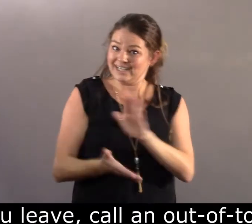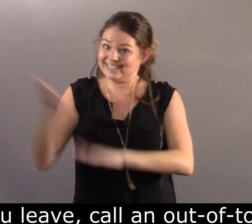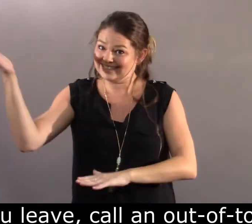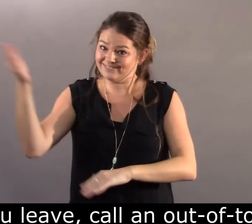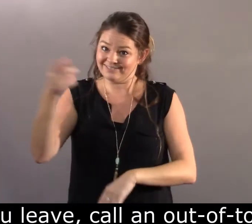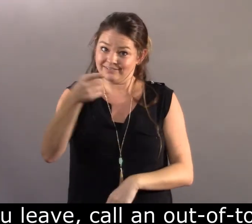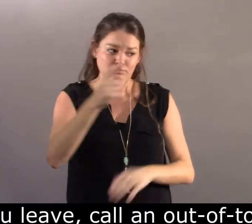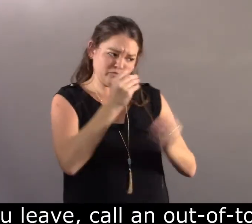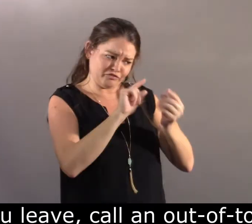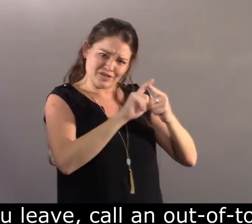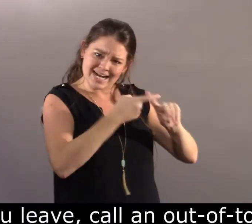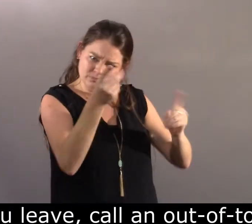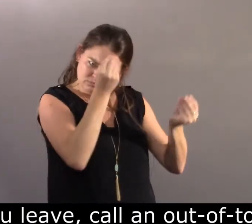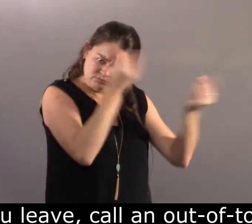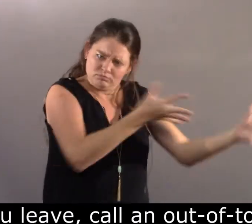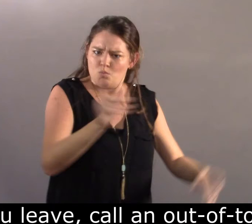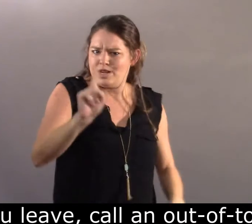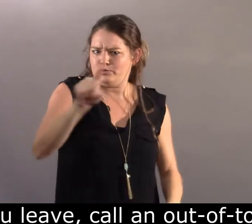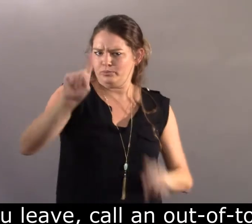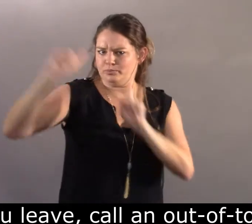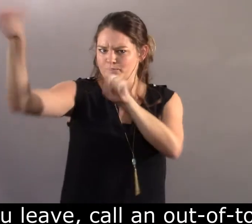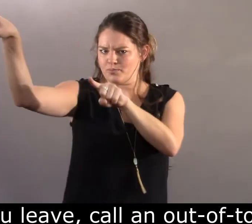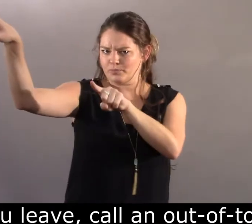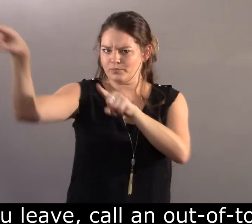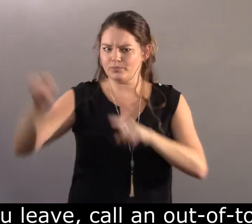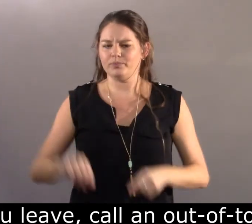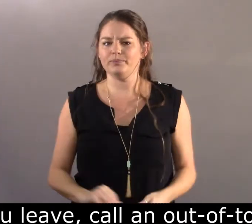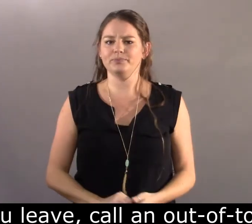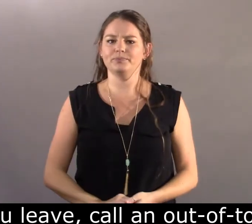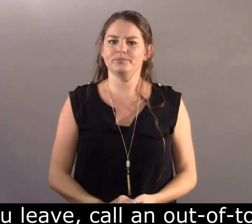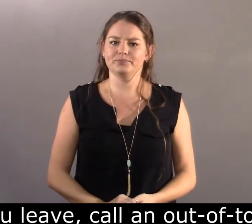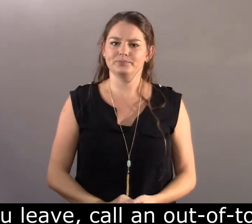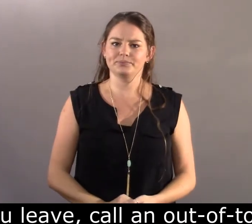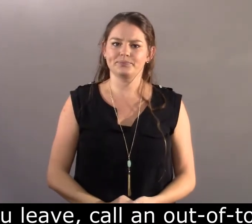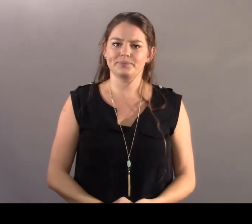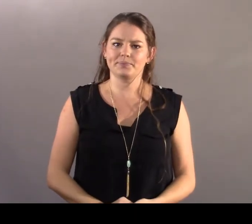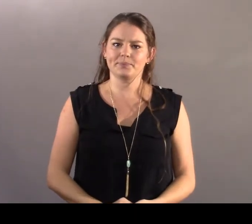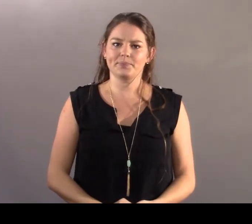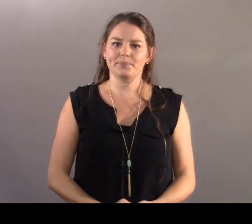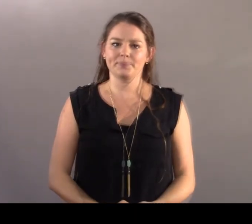Before you leave, call an out-of-town contact and tell them where you plan to go.